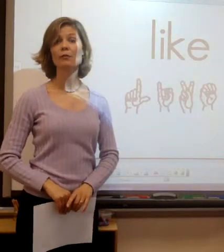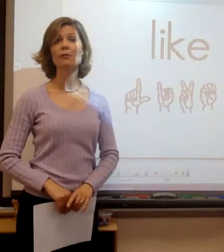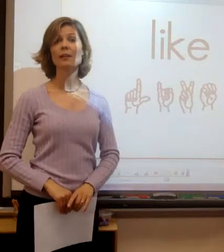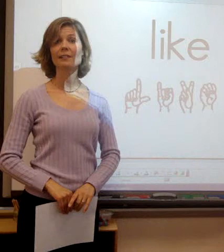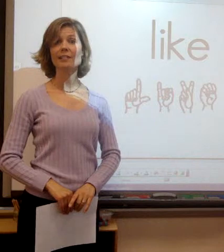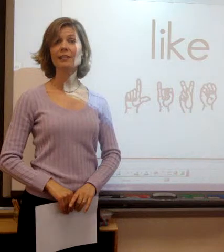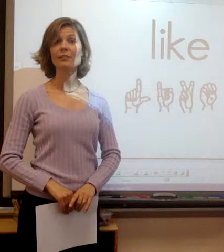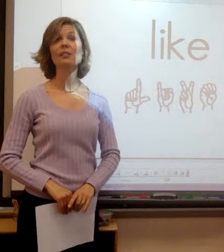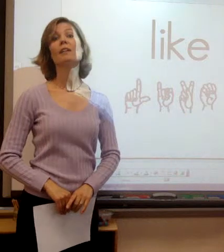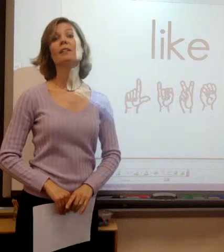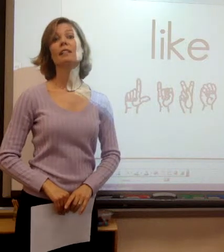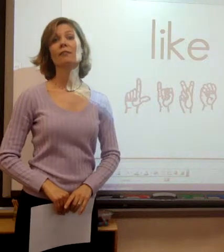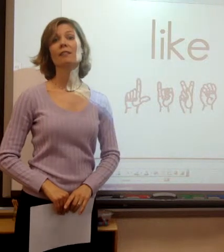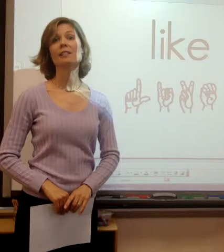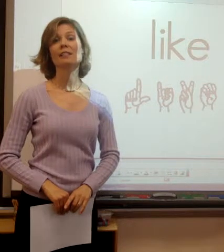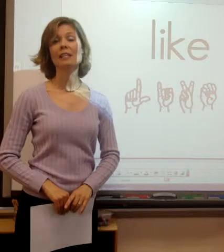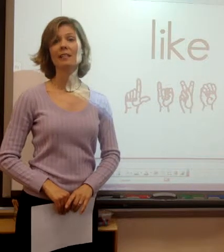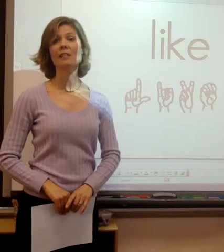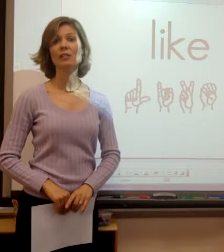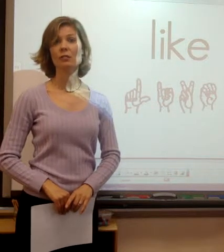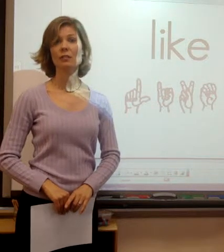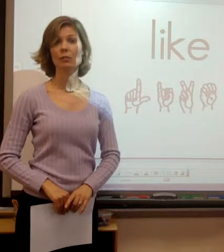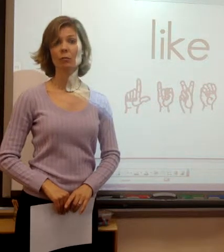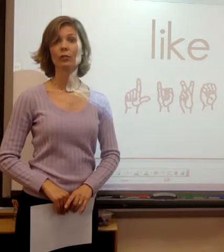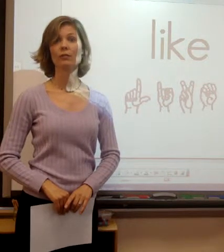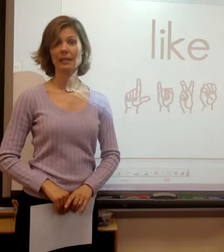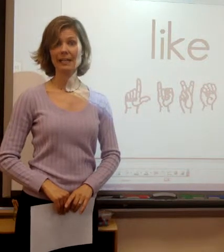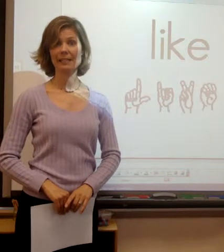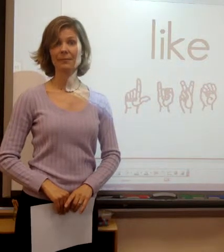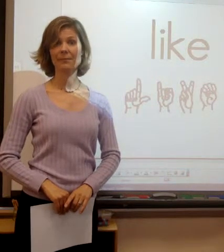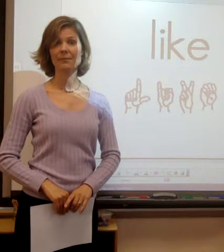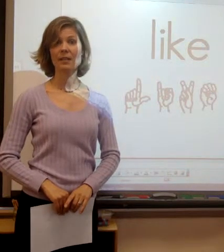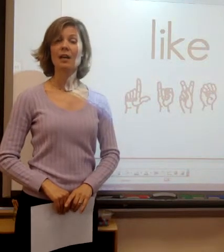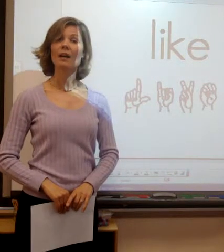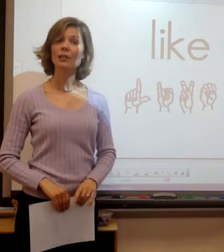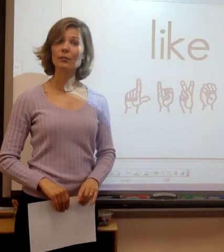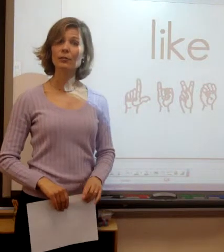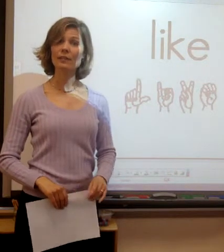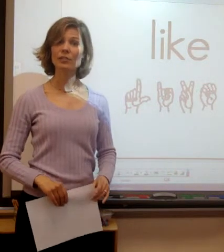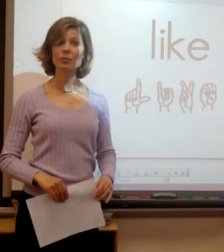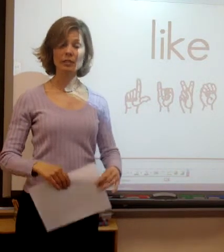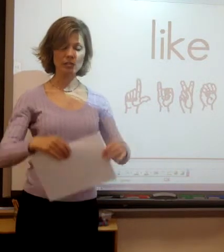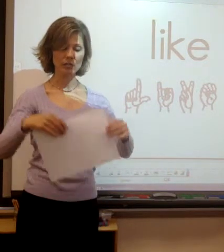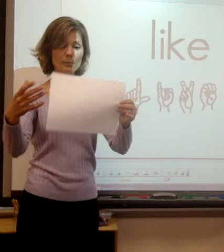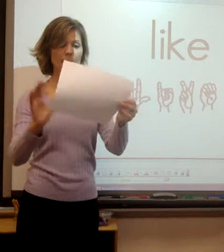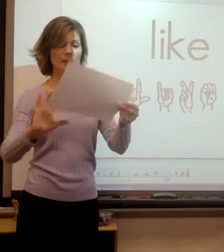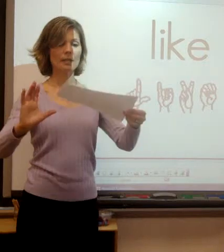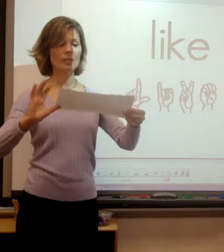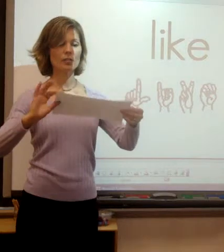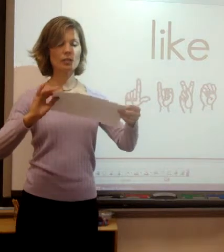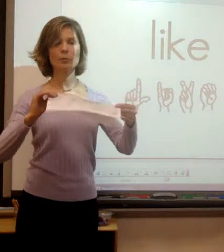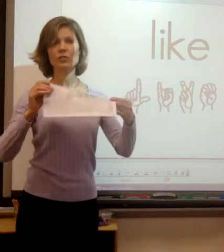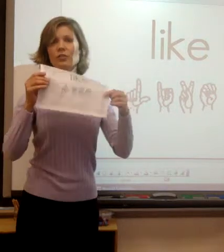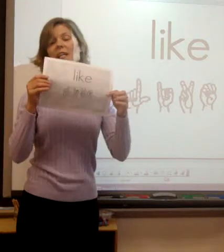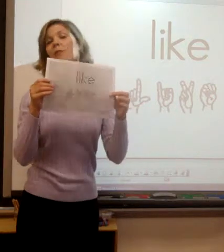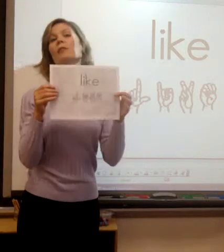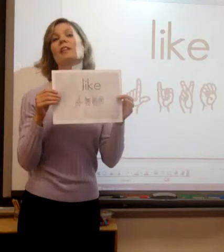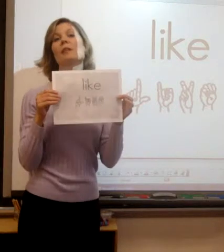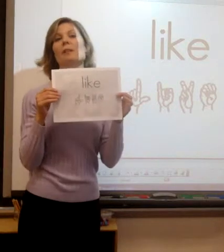few volunteers to give us a sentence using the word like. Another thing that you can do is you can put your sight words on a piece